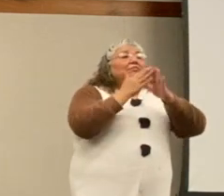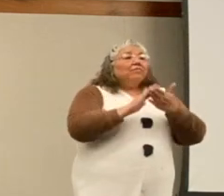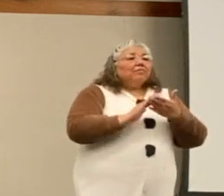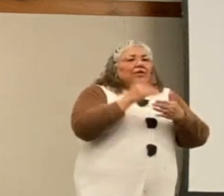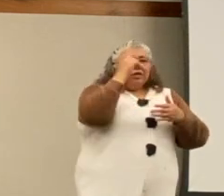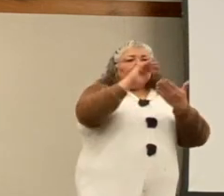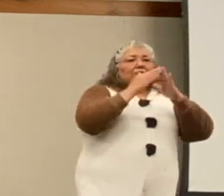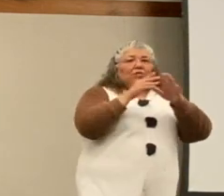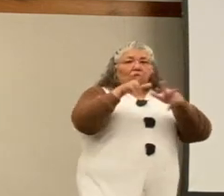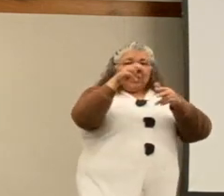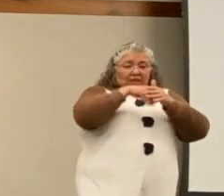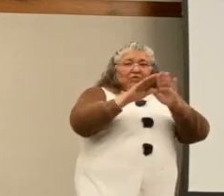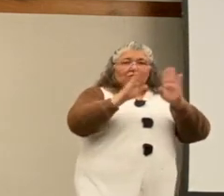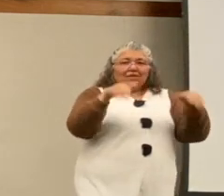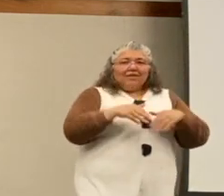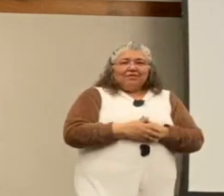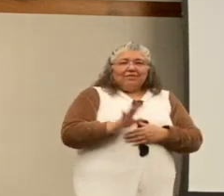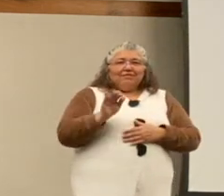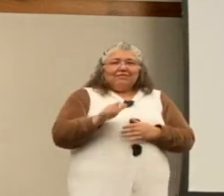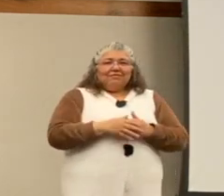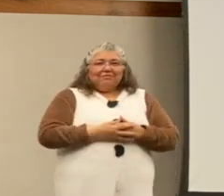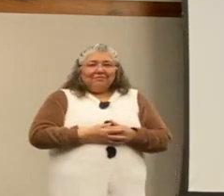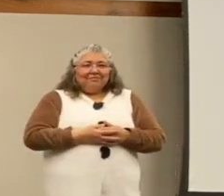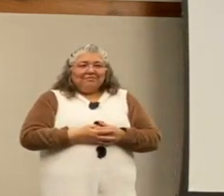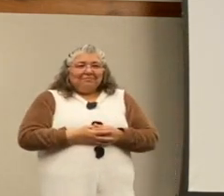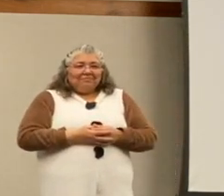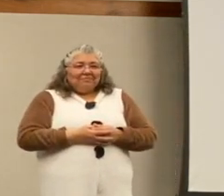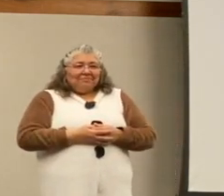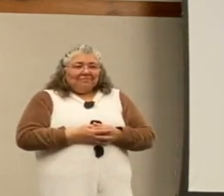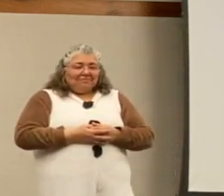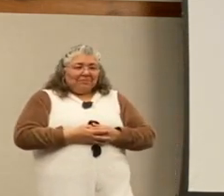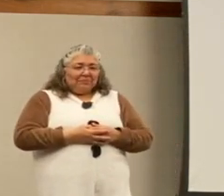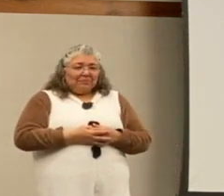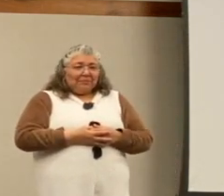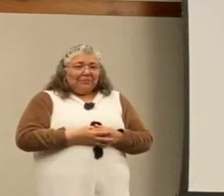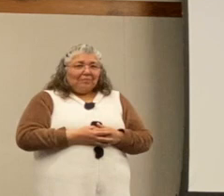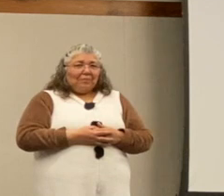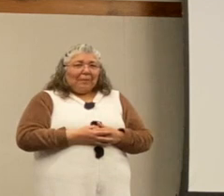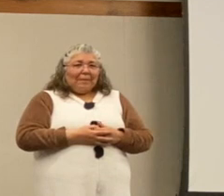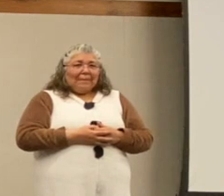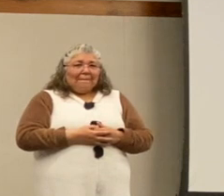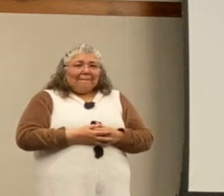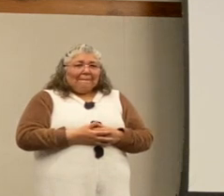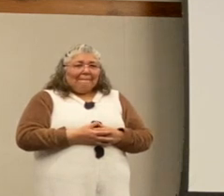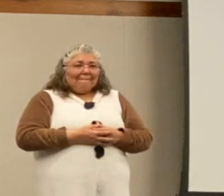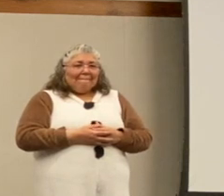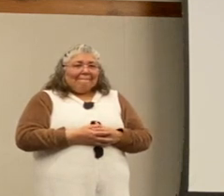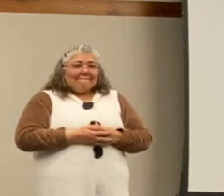peace walked into his house.